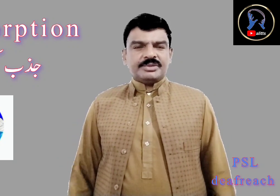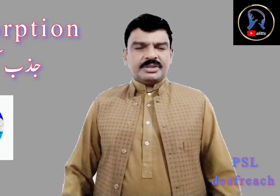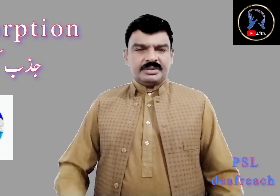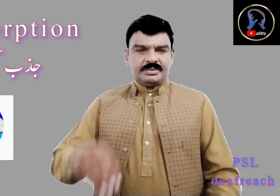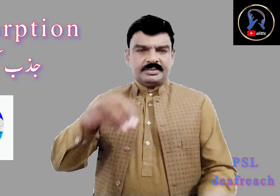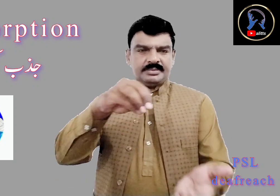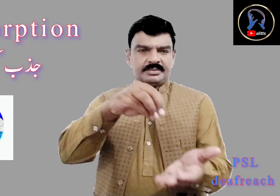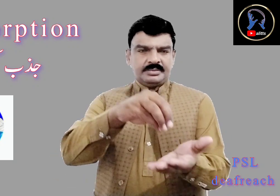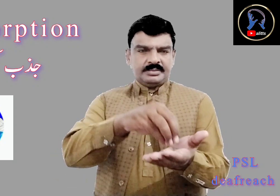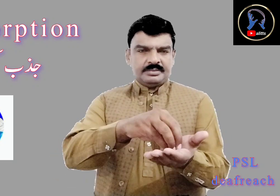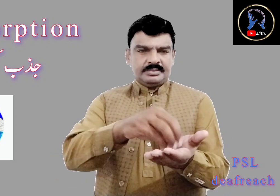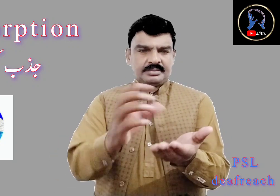absorption,